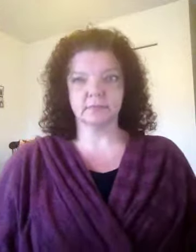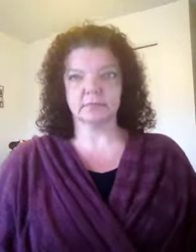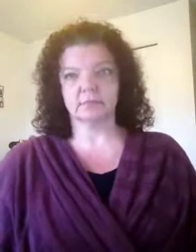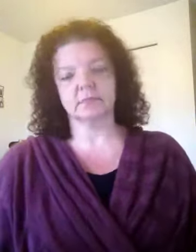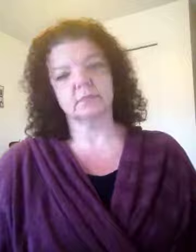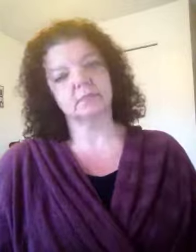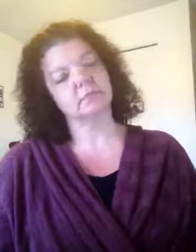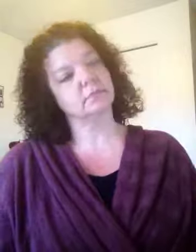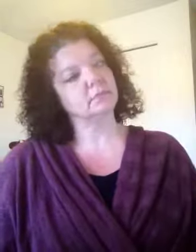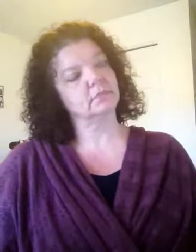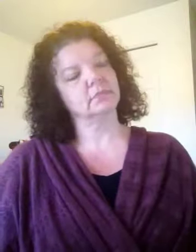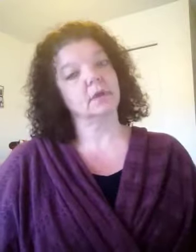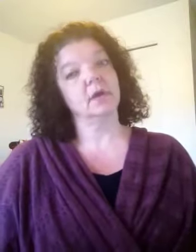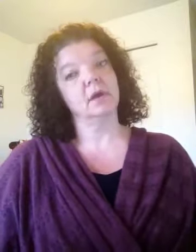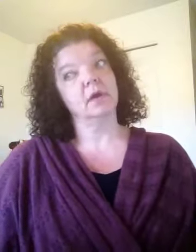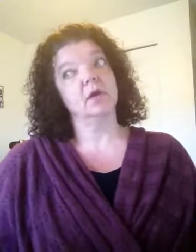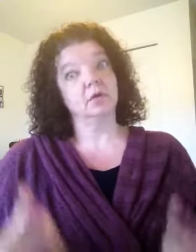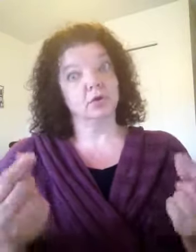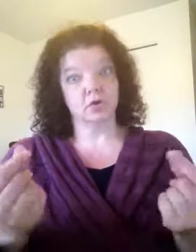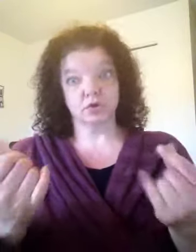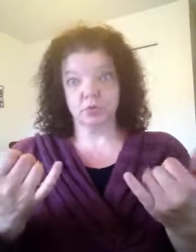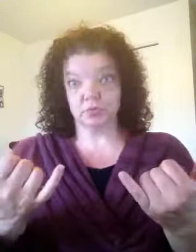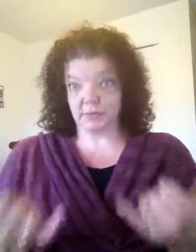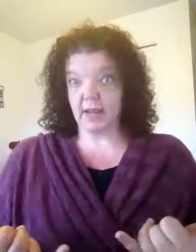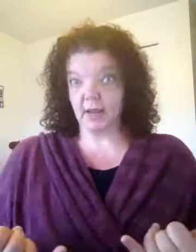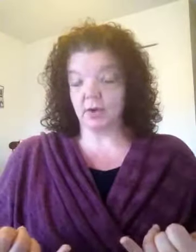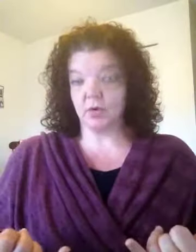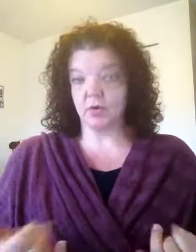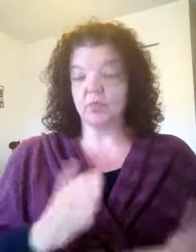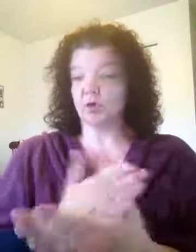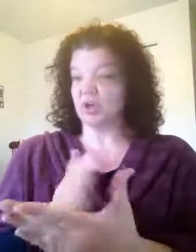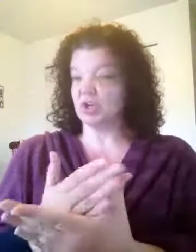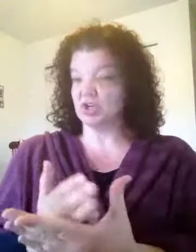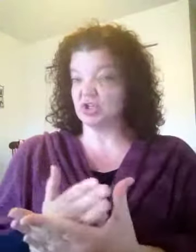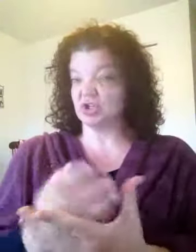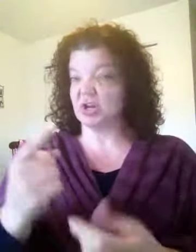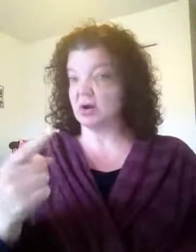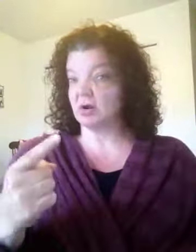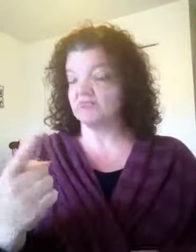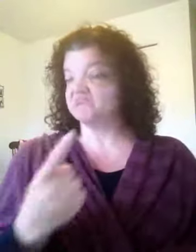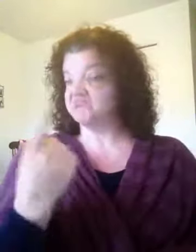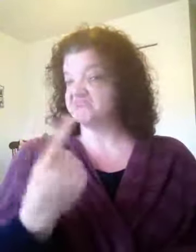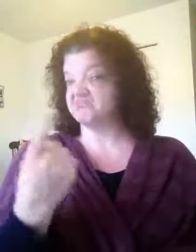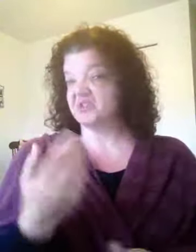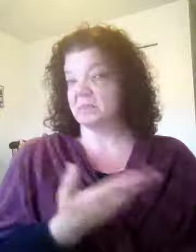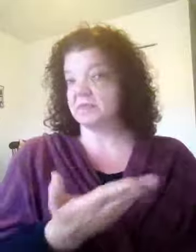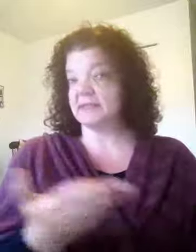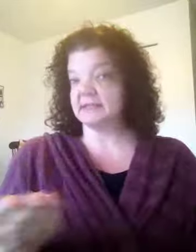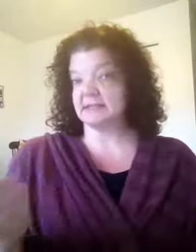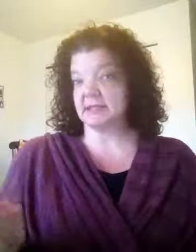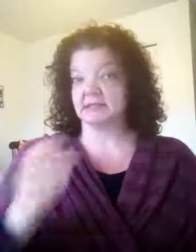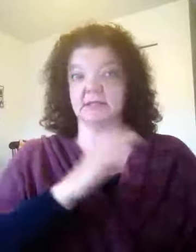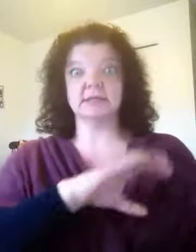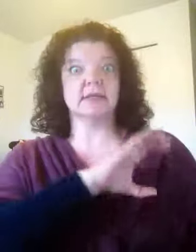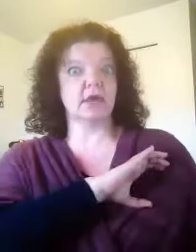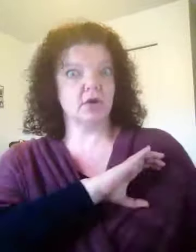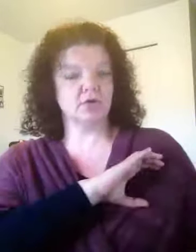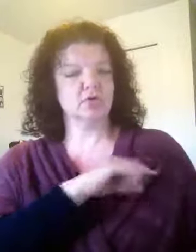What we're going to do is we're going to share some of those things that you heard. So if you have a good quality that you heard, which is a quality of a good leader, that's what we're focusing